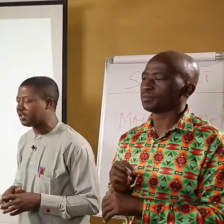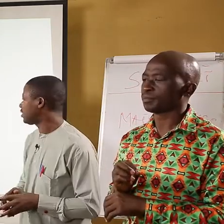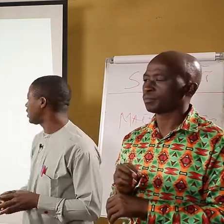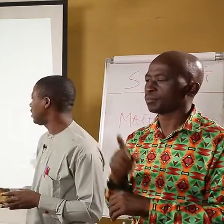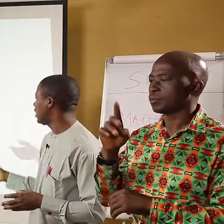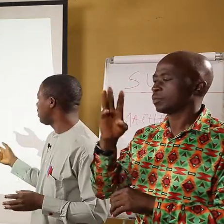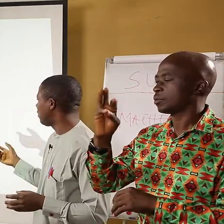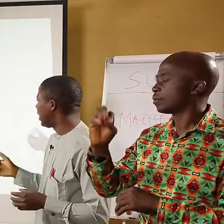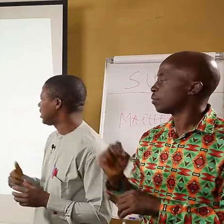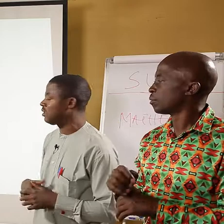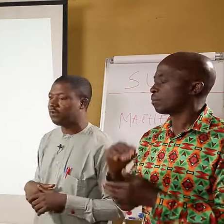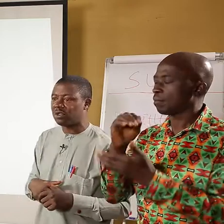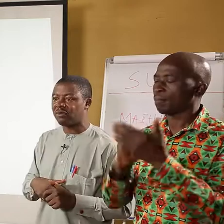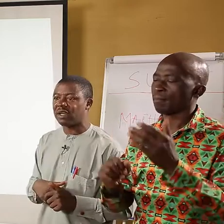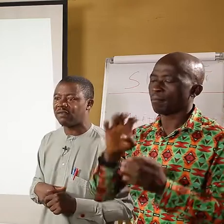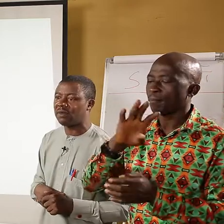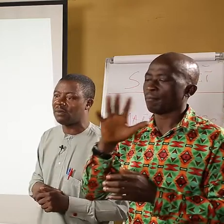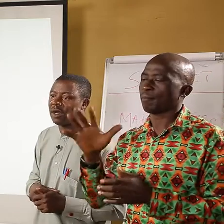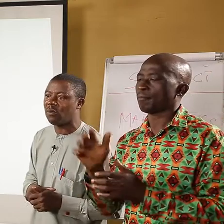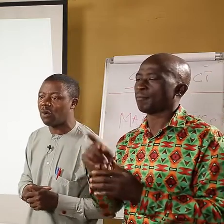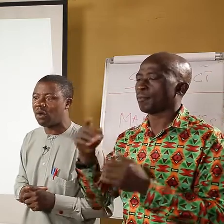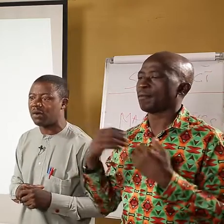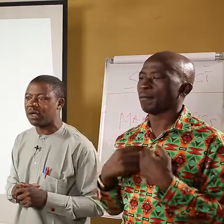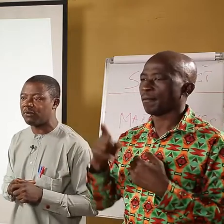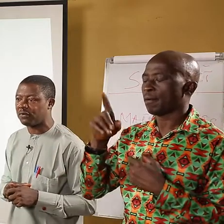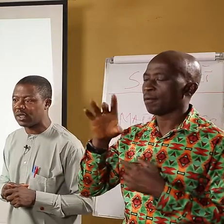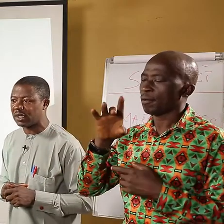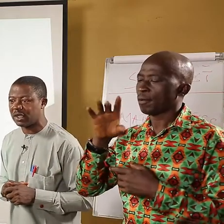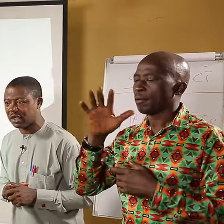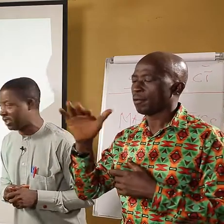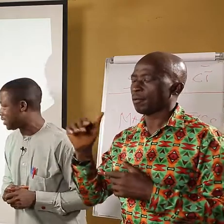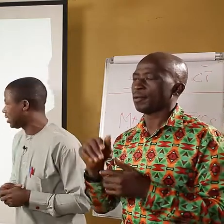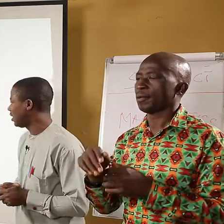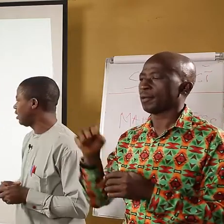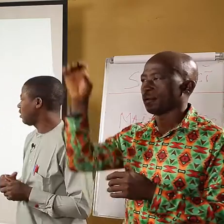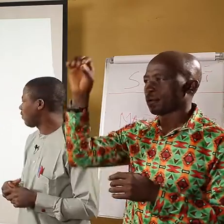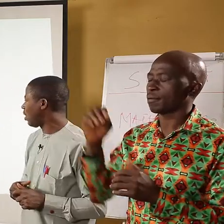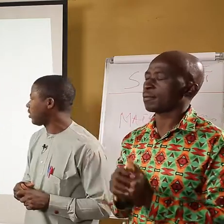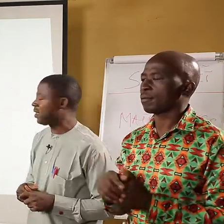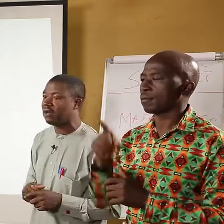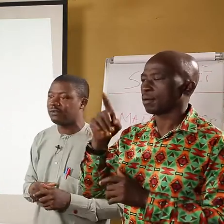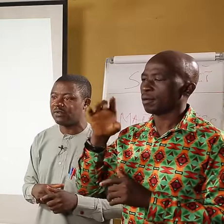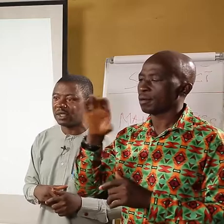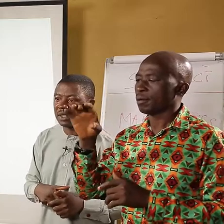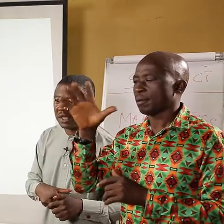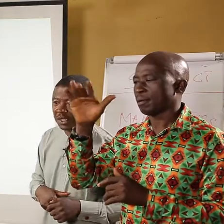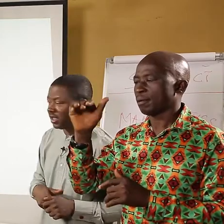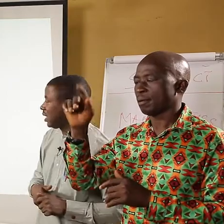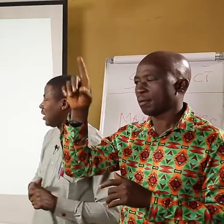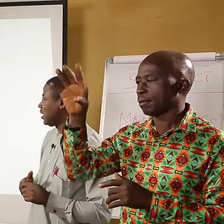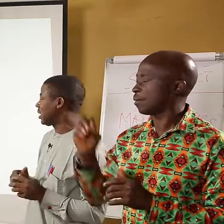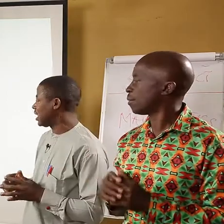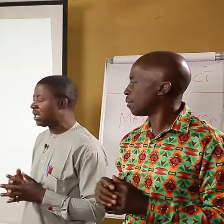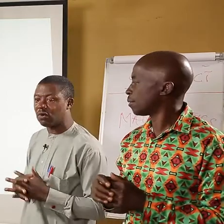160. 160 minus 45, you have 115 degrees. 115